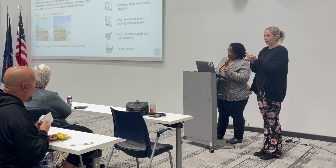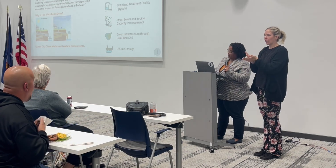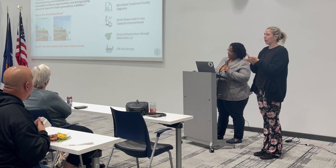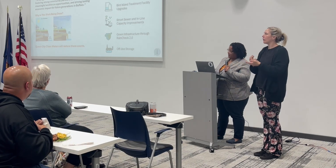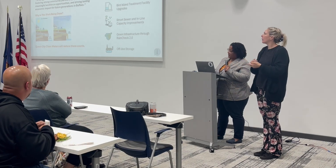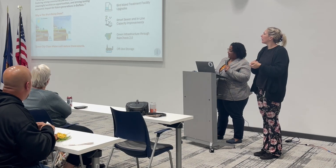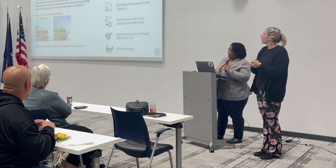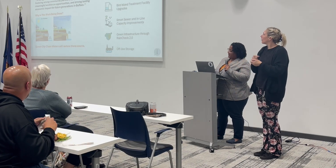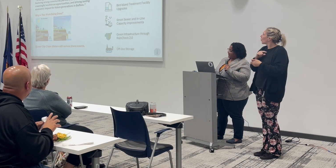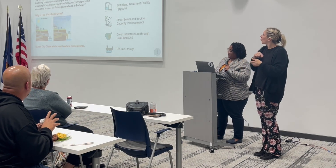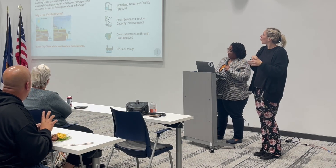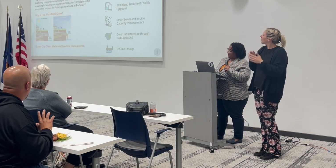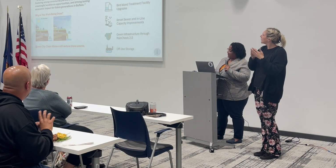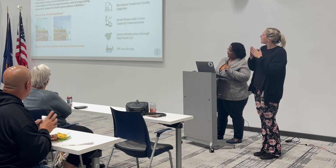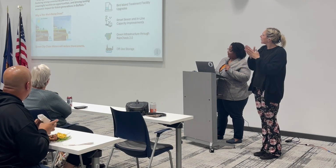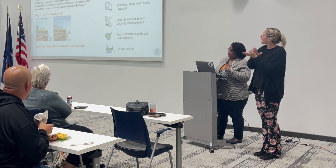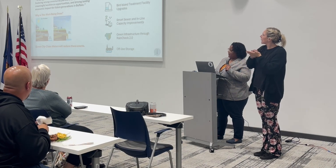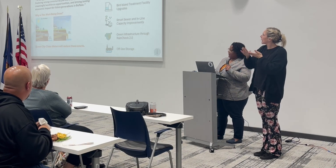Clean Waters,